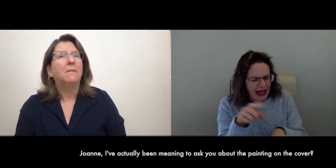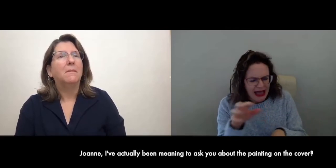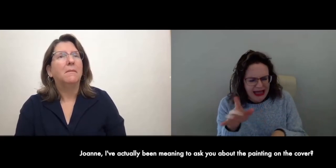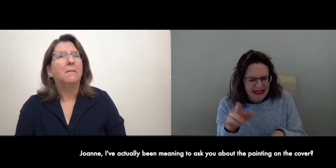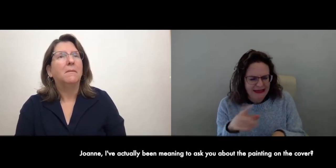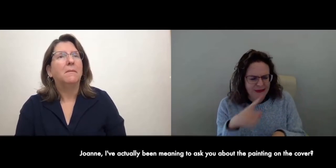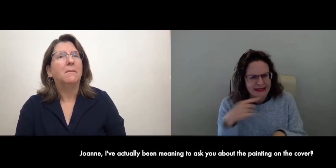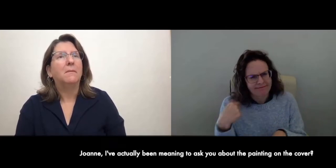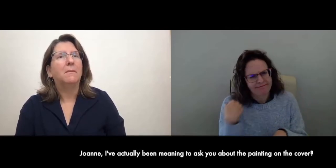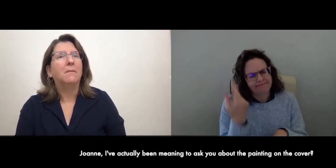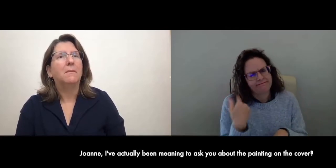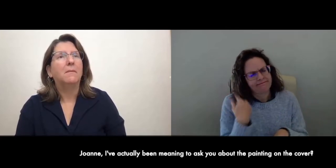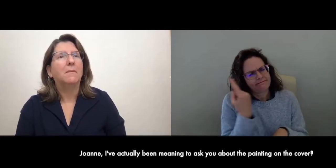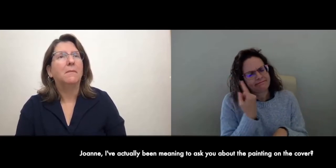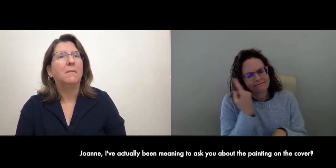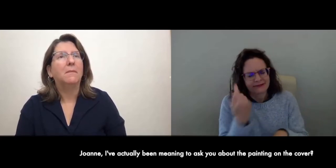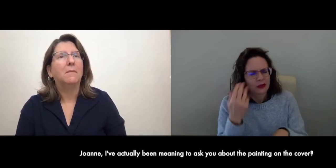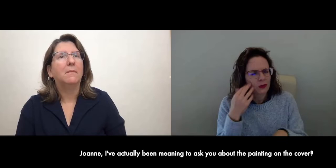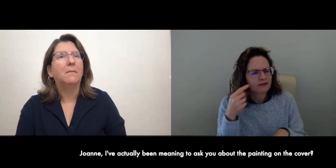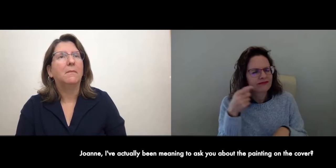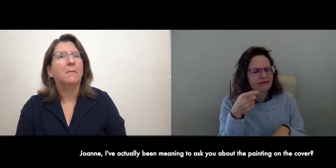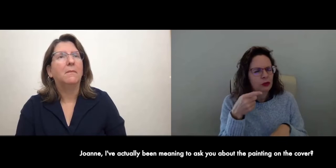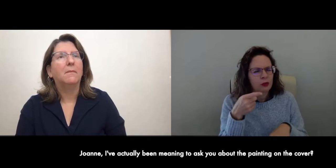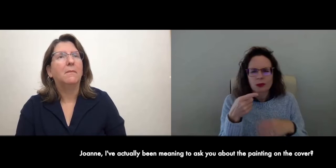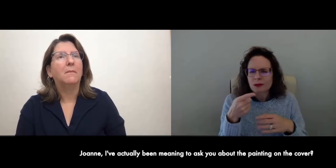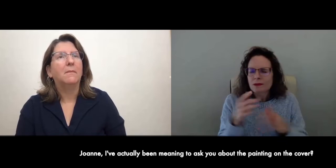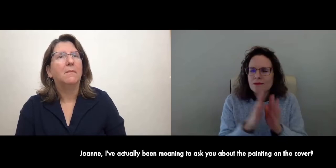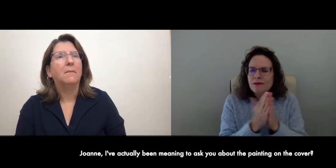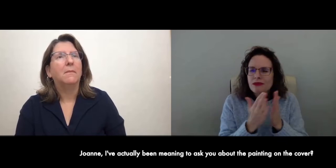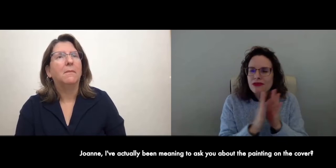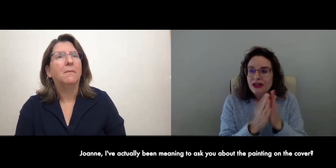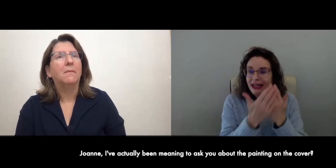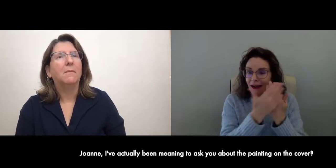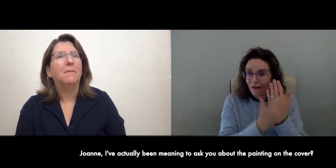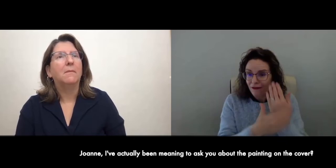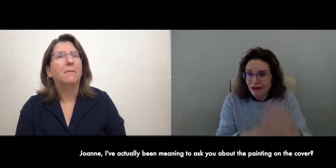Joanne, I've actually been meaning to ask you about the painting on the cover.